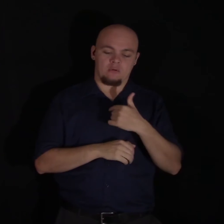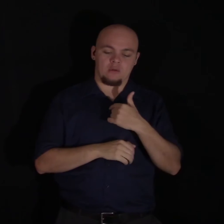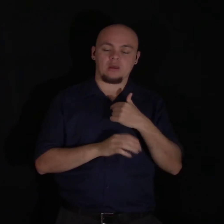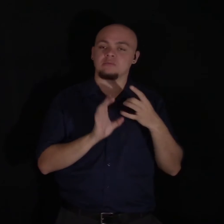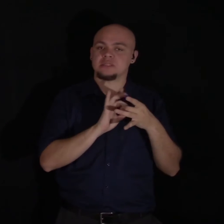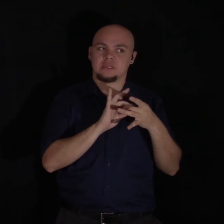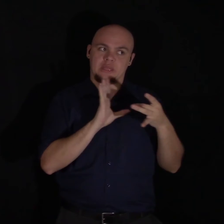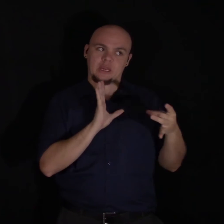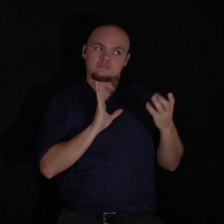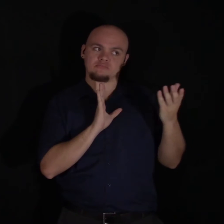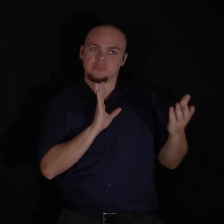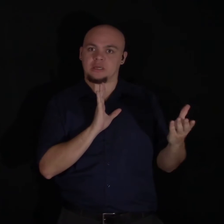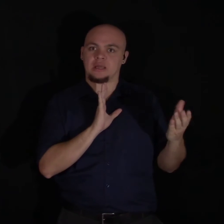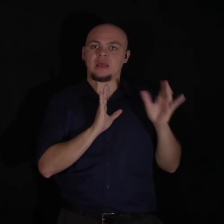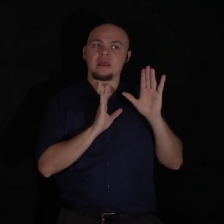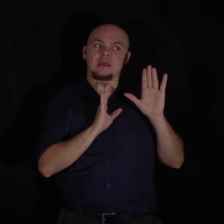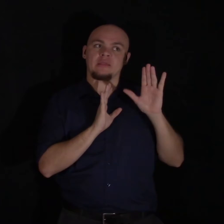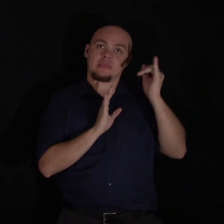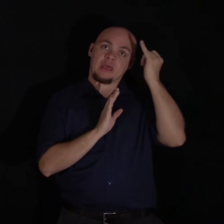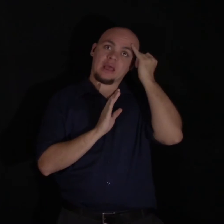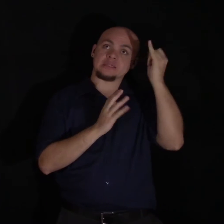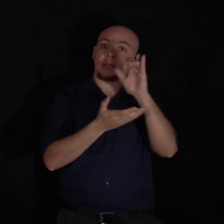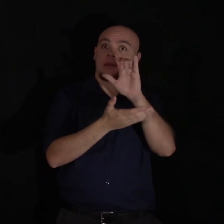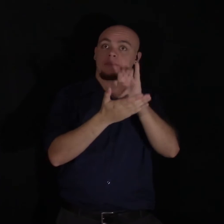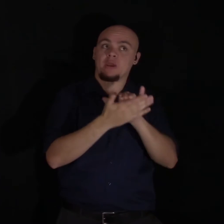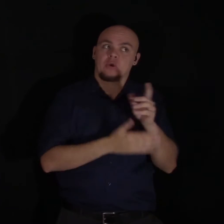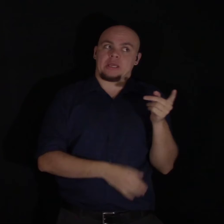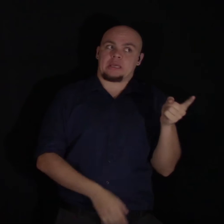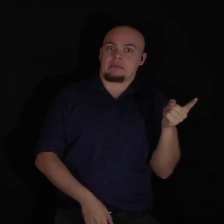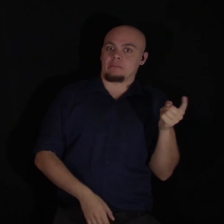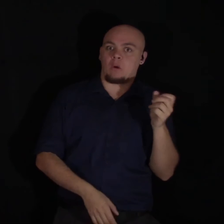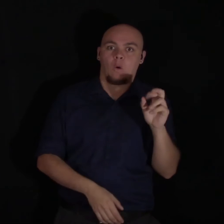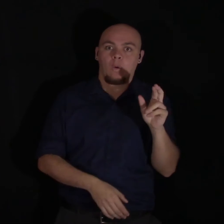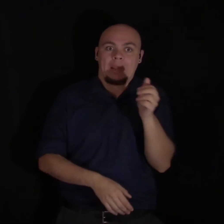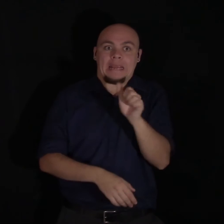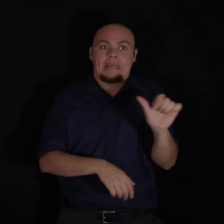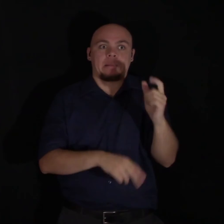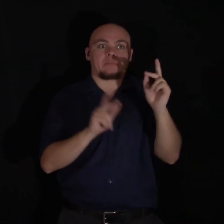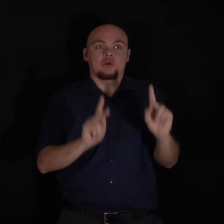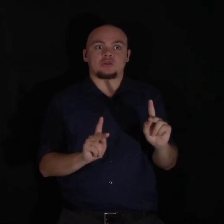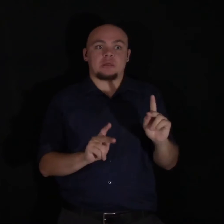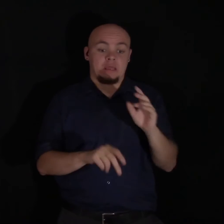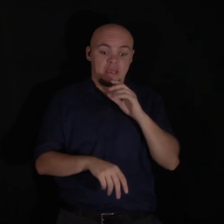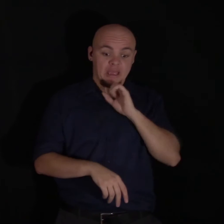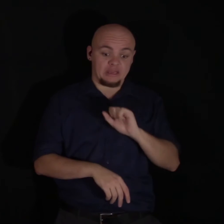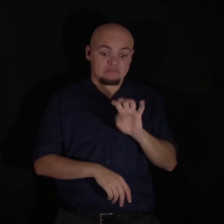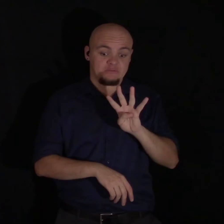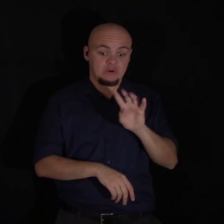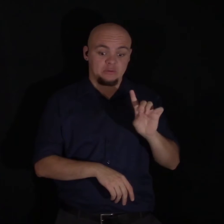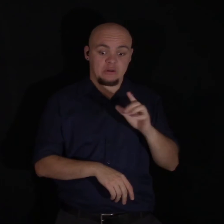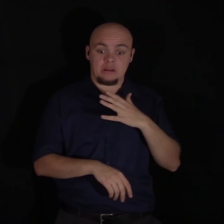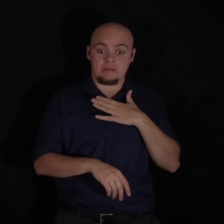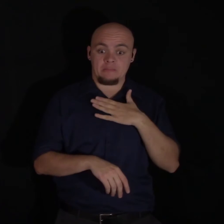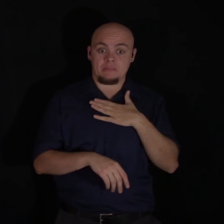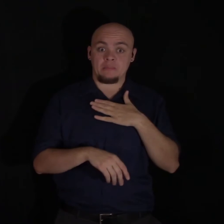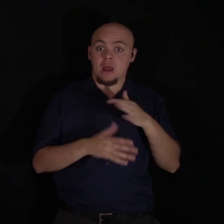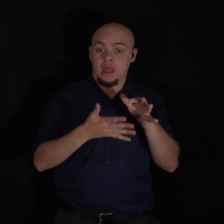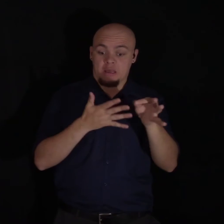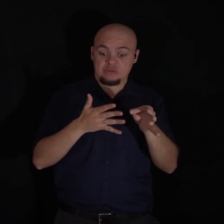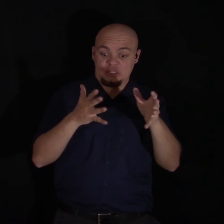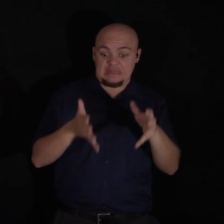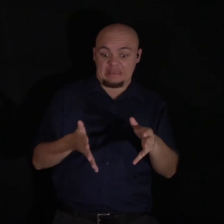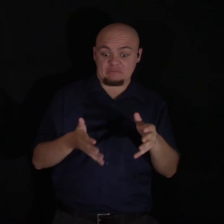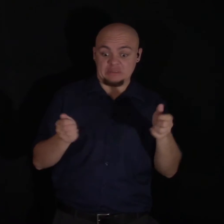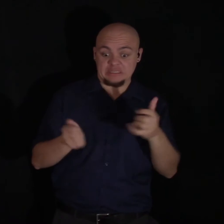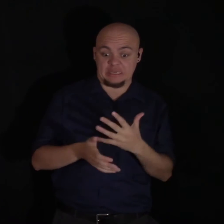of Hector and of the idea of marrying him or anybody, because at 41, my options were scary. I